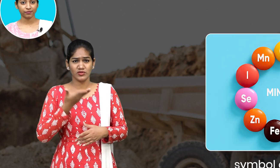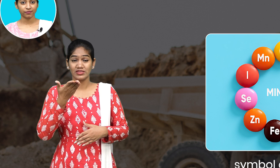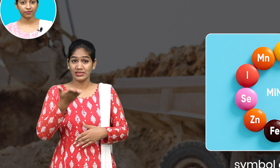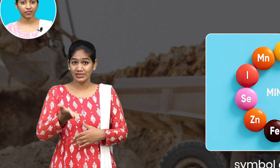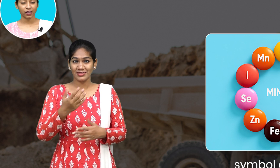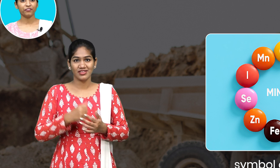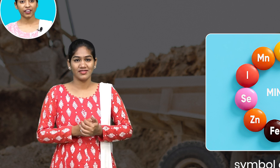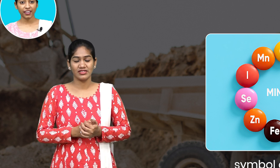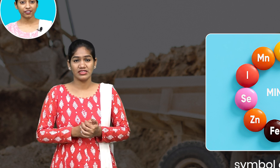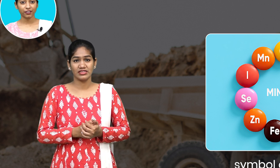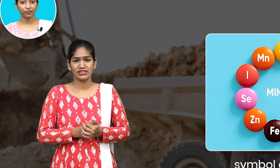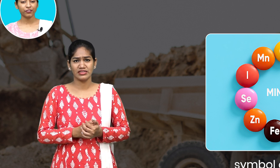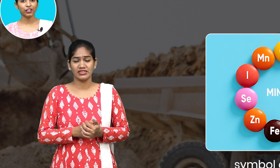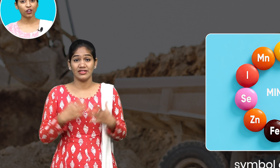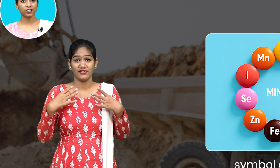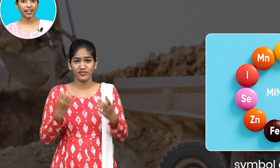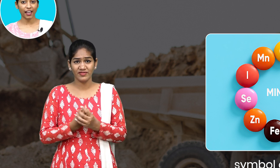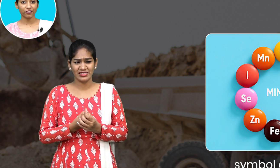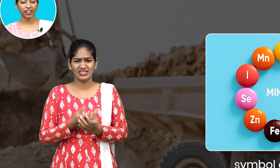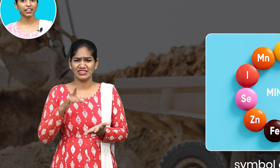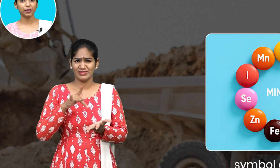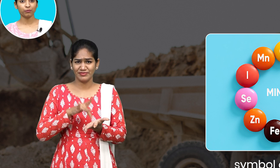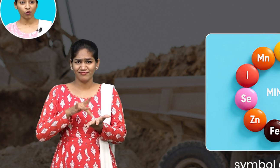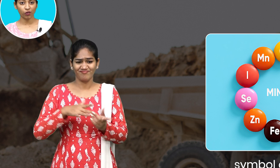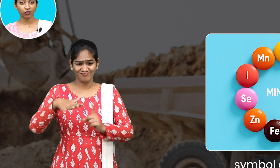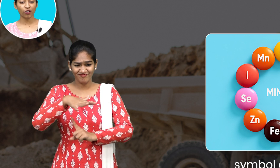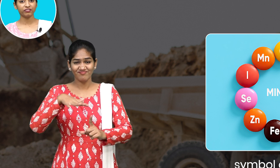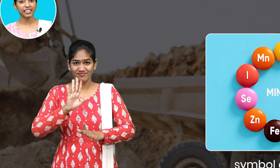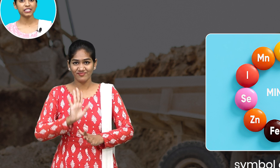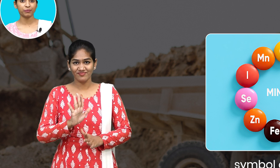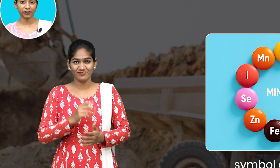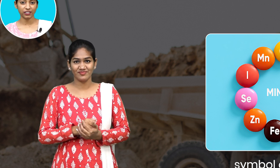them, we will reach a stage